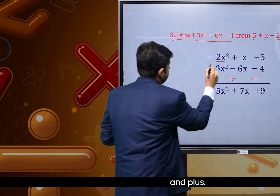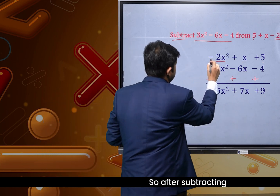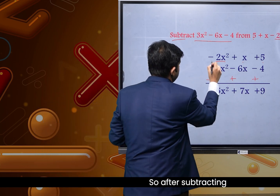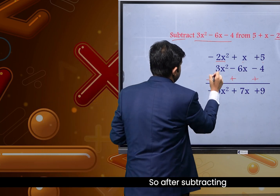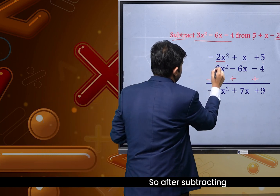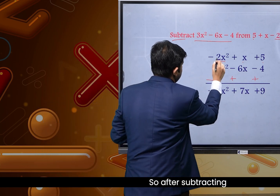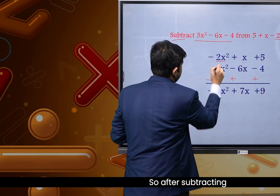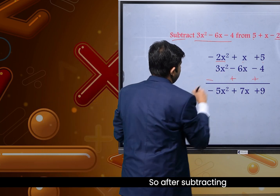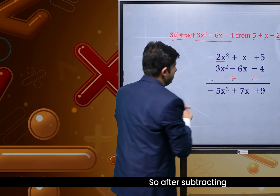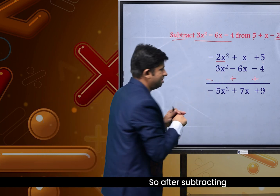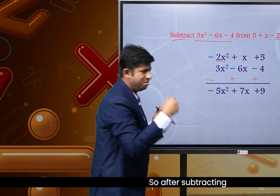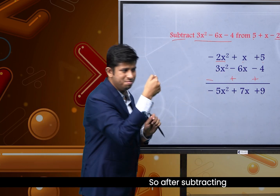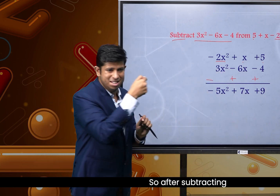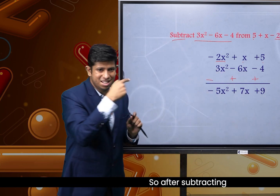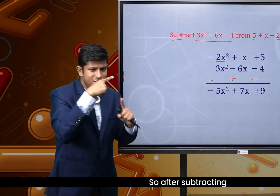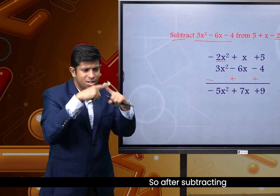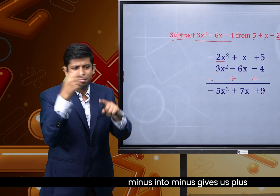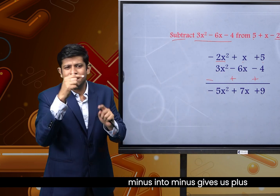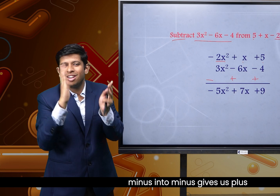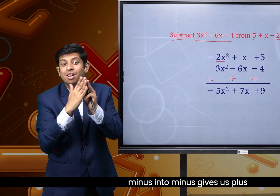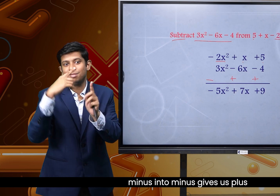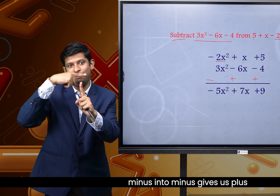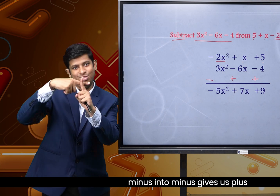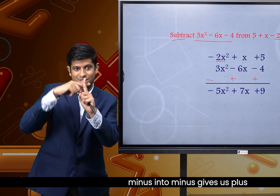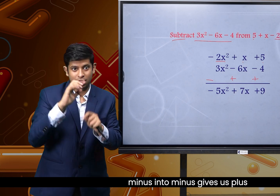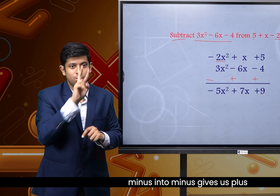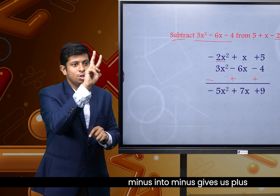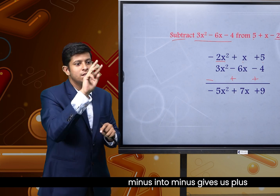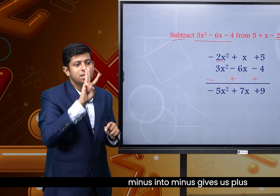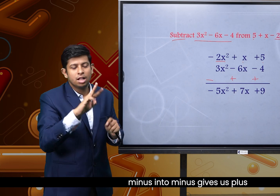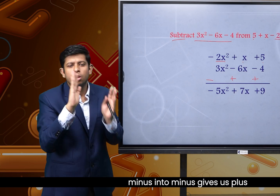So after subtracting, minus into minus gives us plus.